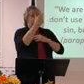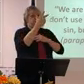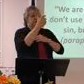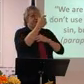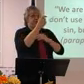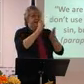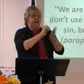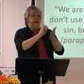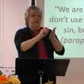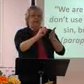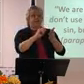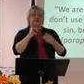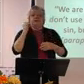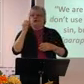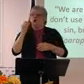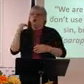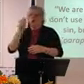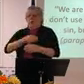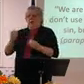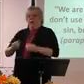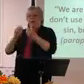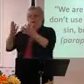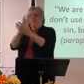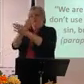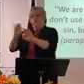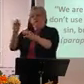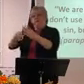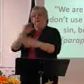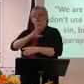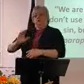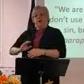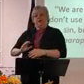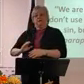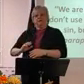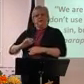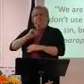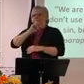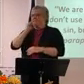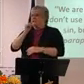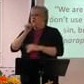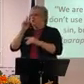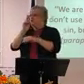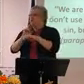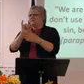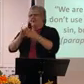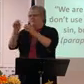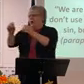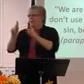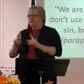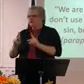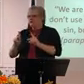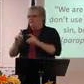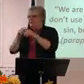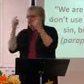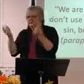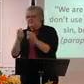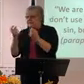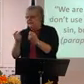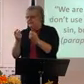writes, "We are given freedom in Christ, but don't use this as an opportunity to